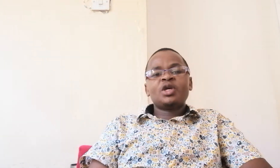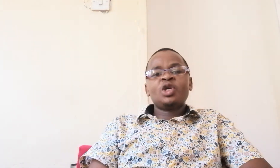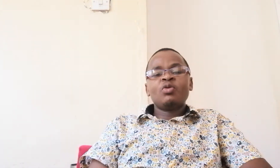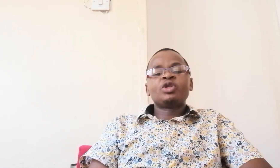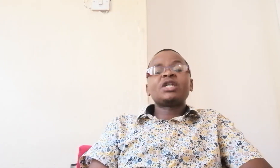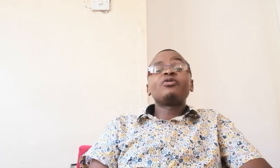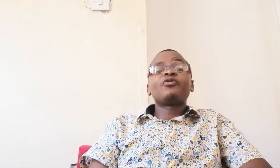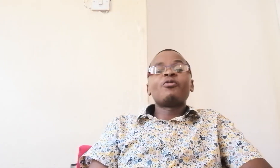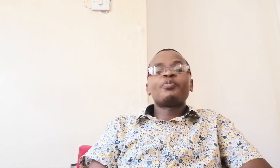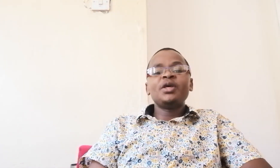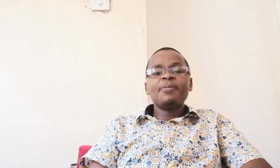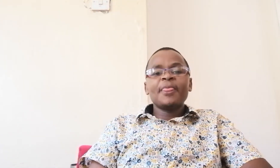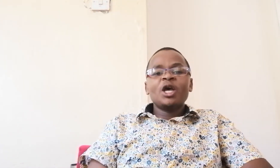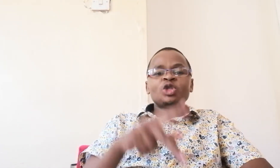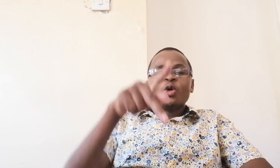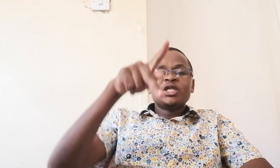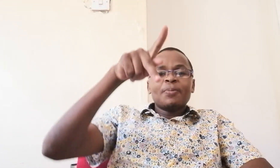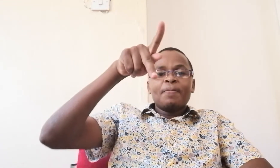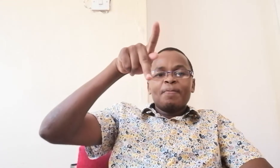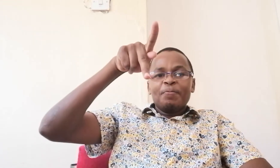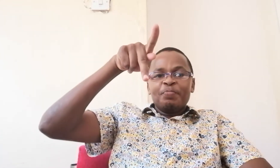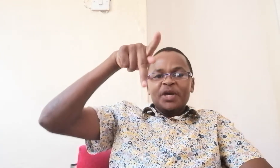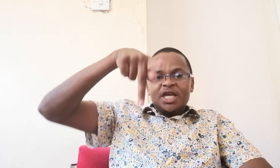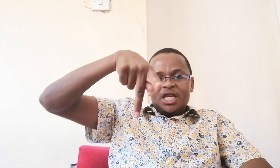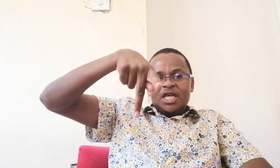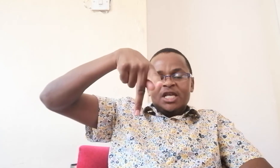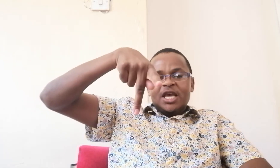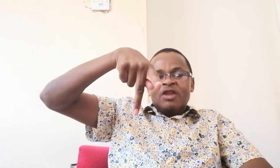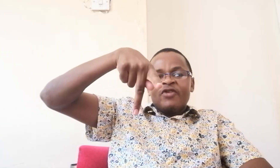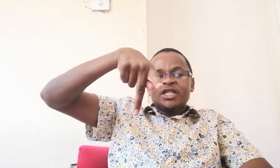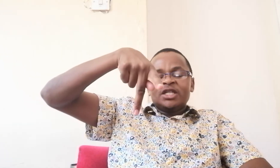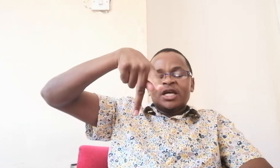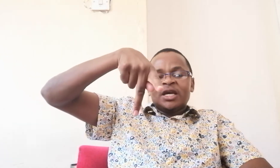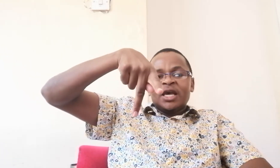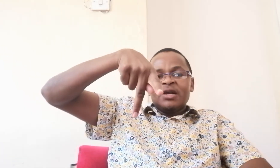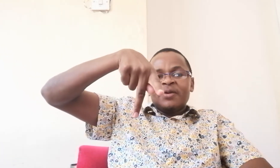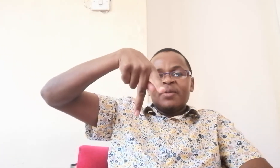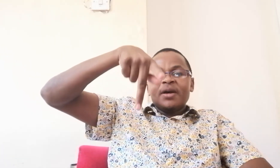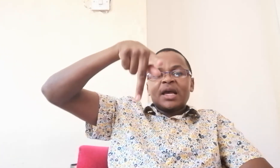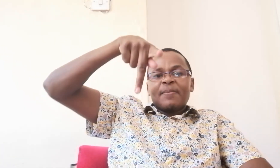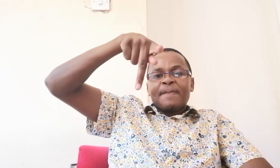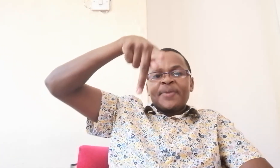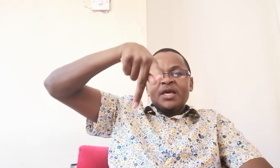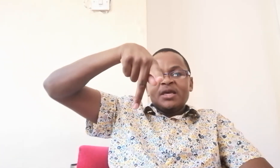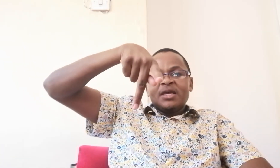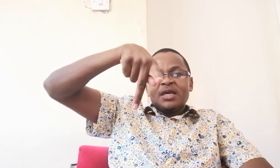MNOPQ. We start with from P. So it's P, inverted K, remember? P,